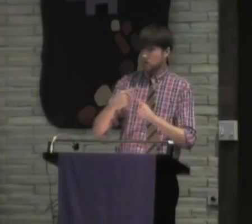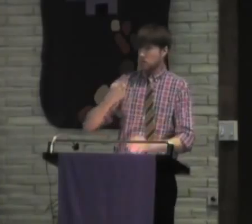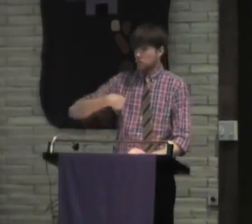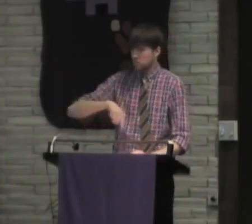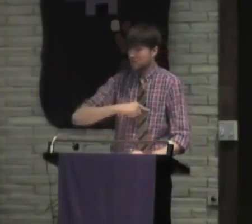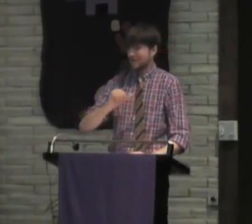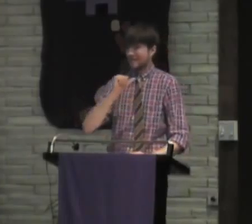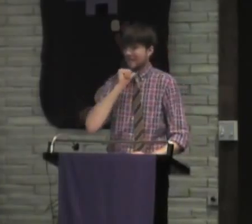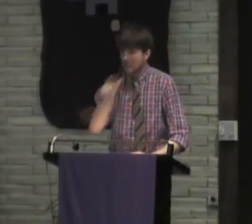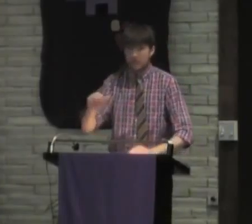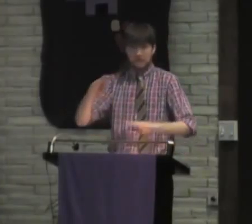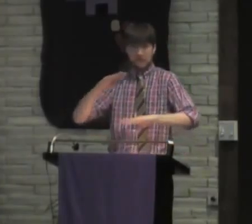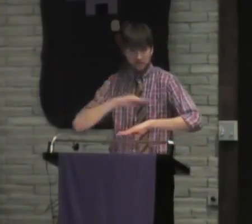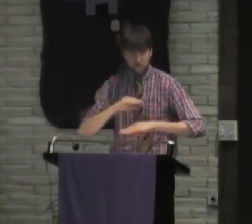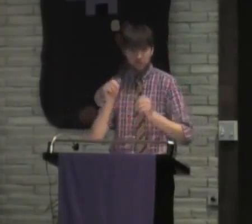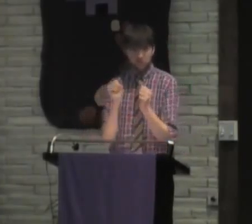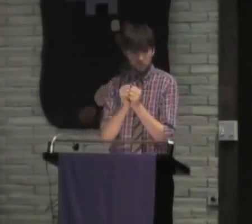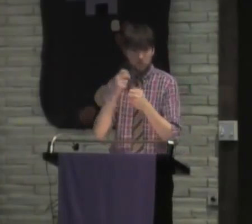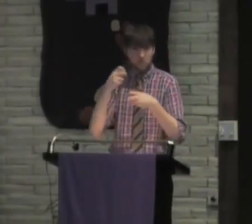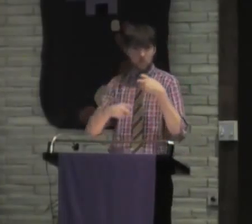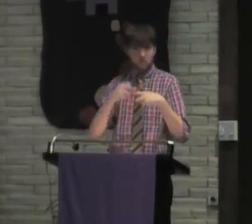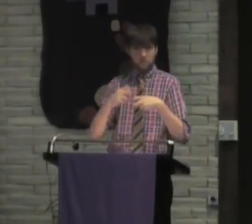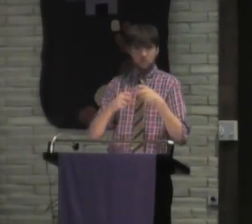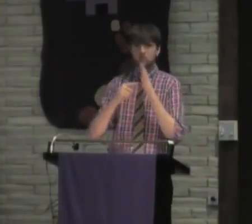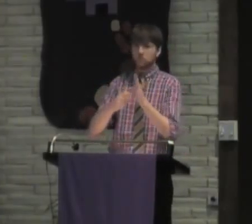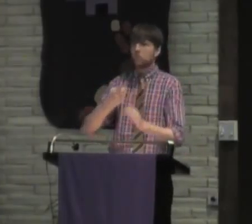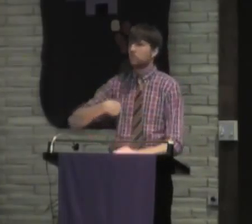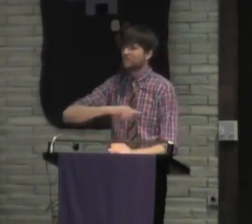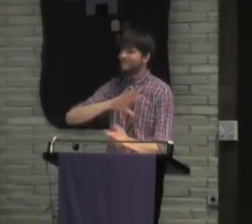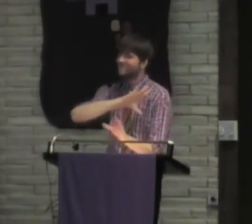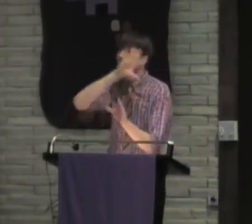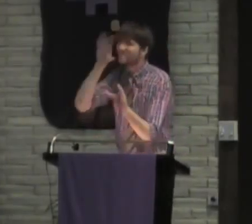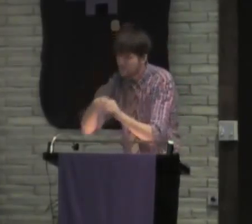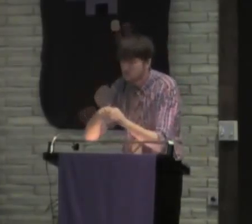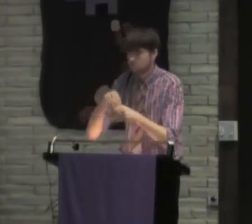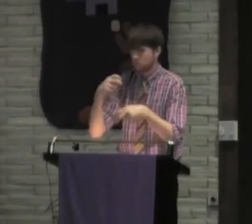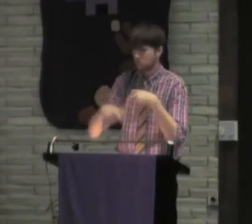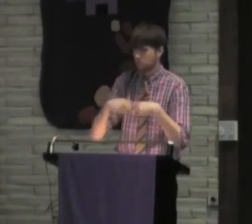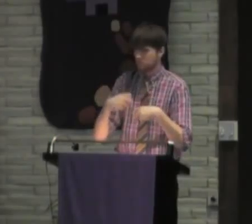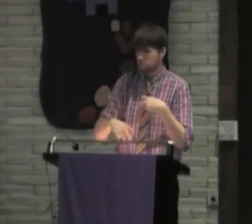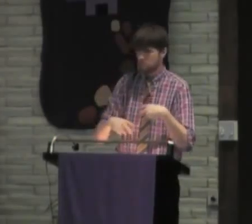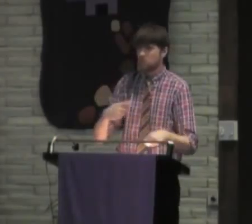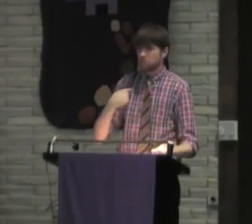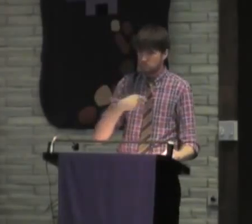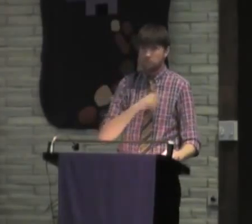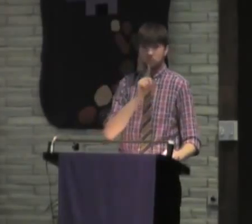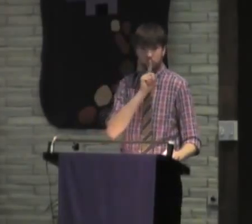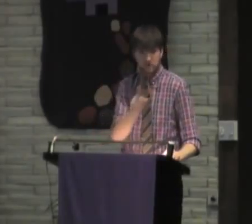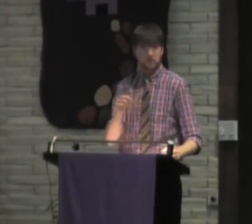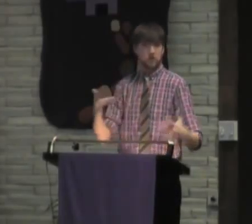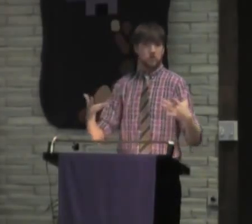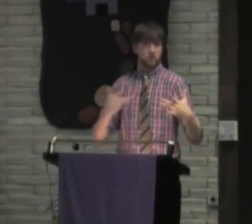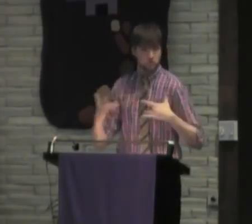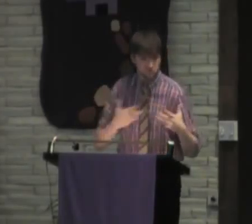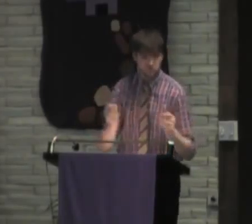That's kind of the point here, is that we should not be satisfied with problems, especially when we are involved